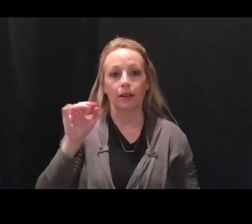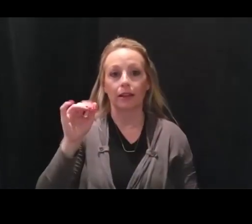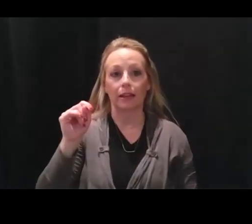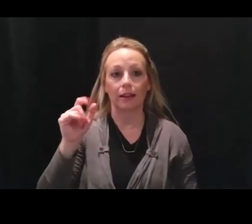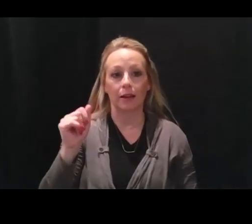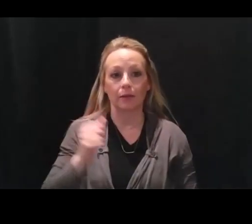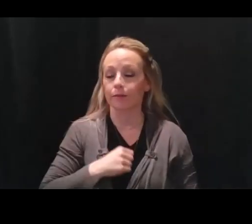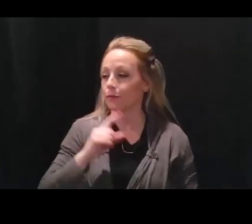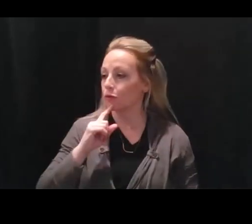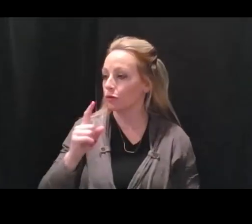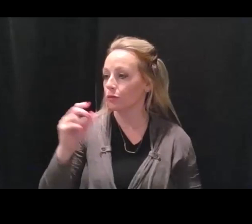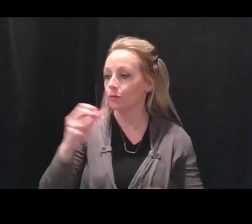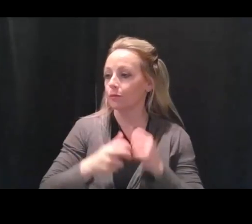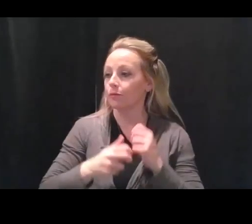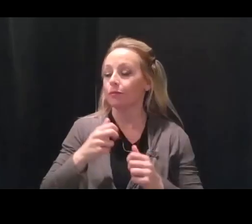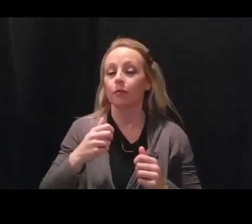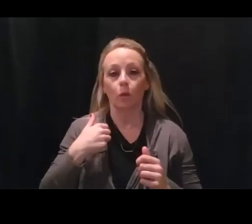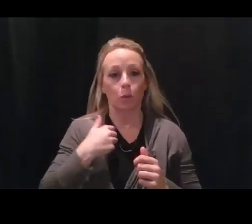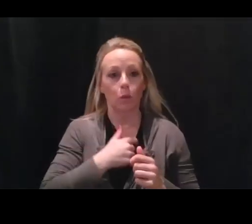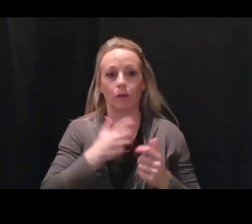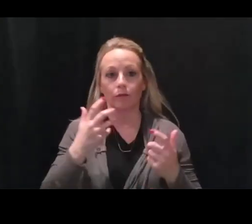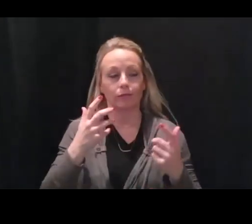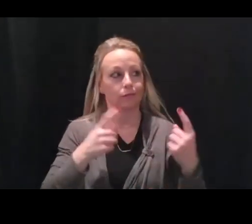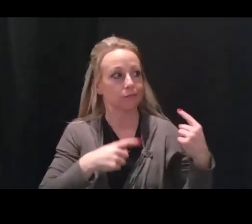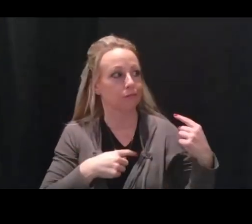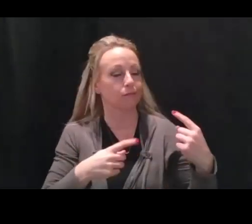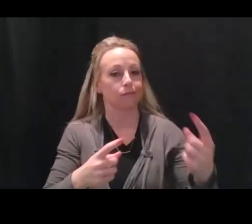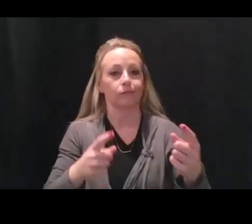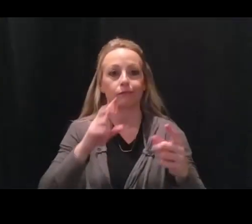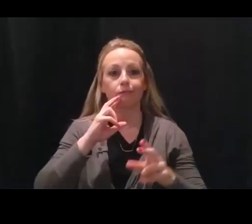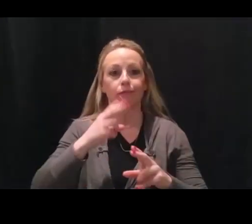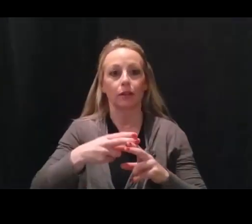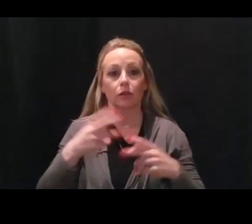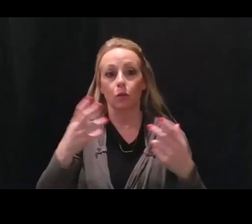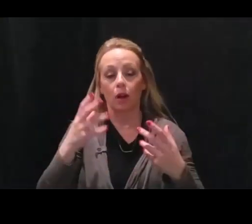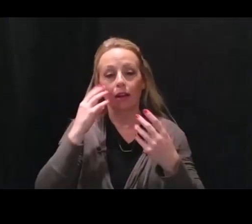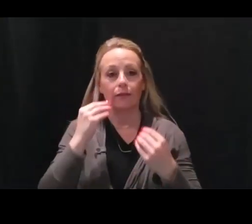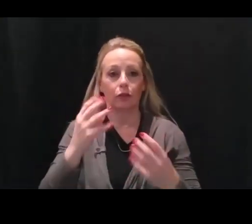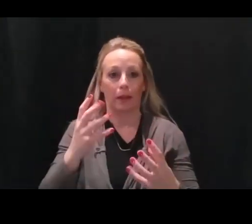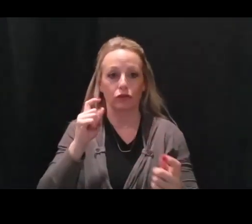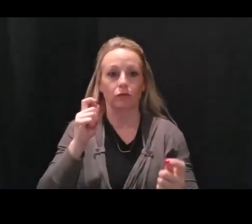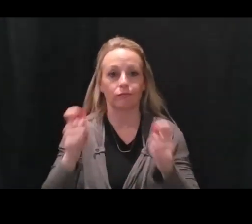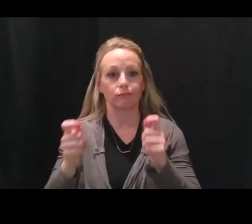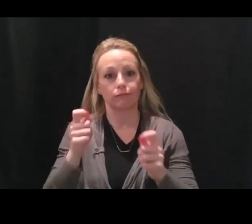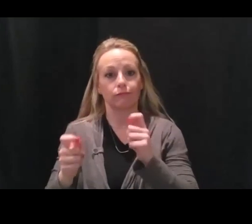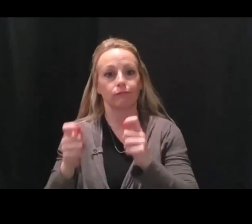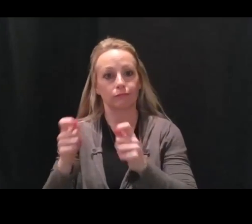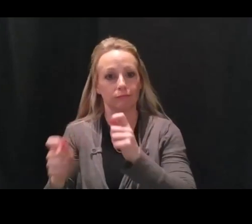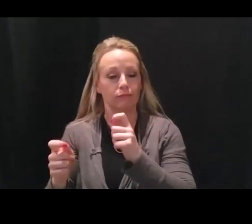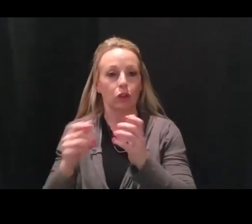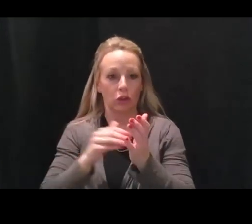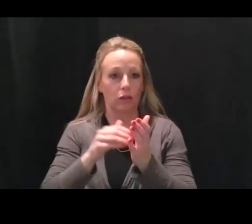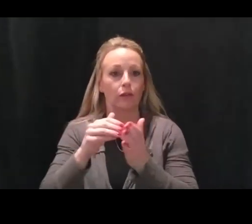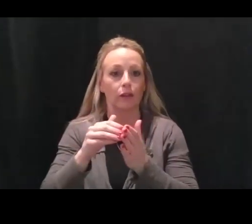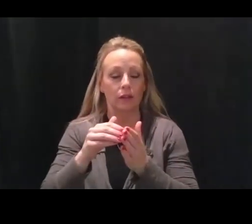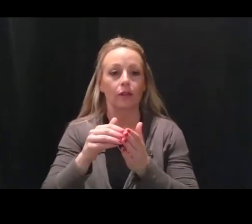Sure. So we've said all through our COVID-19 response that information is changing quickly. We saw a great example